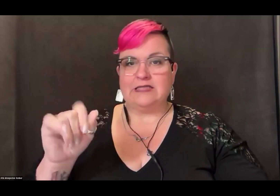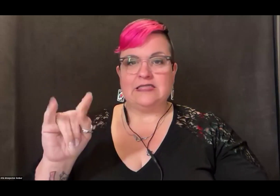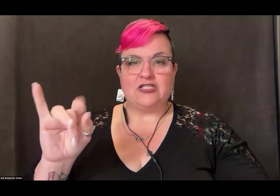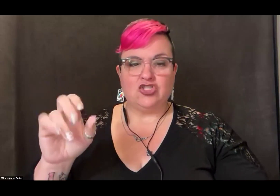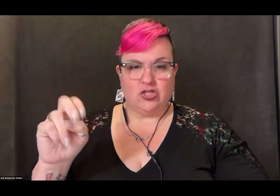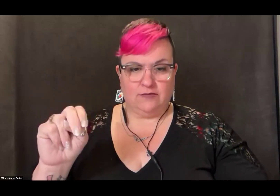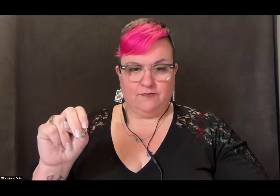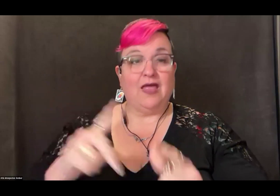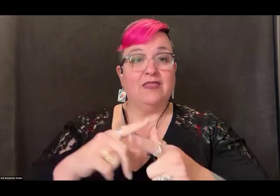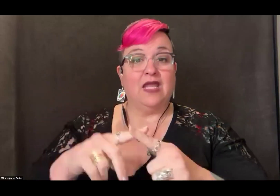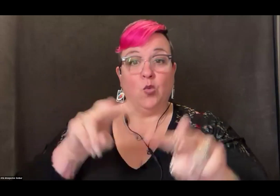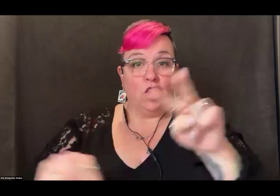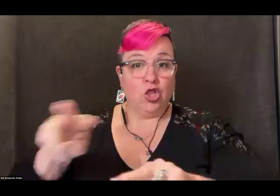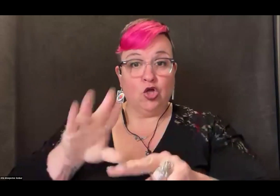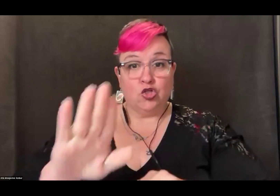on your content.